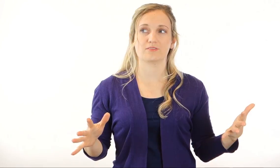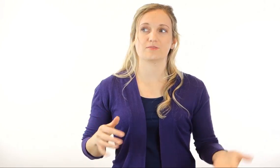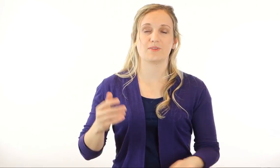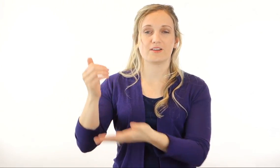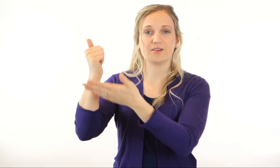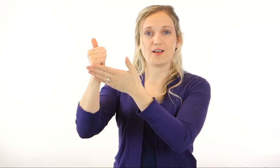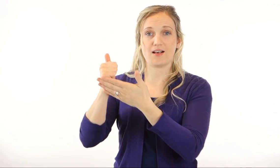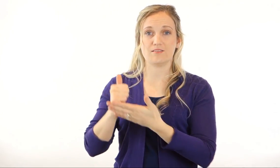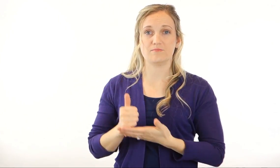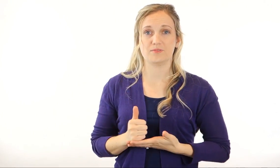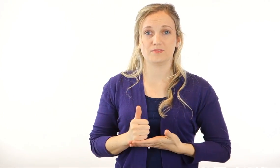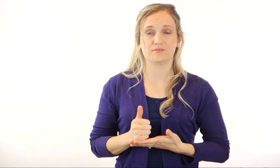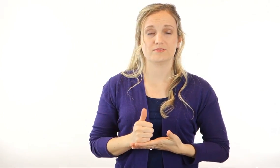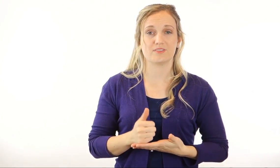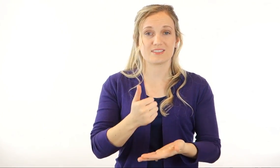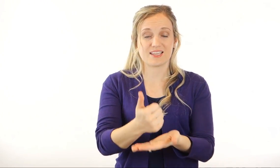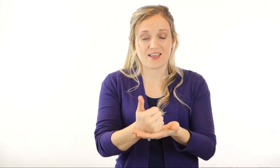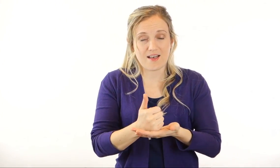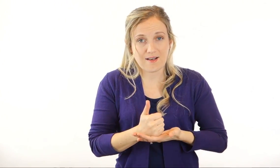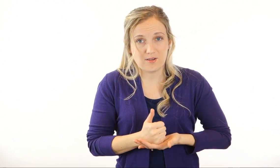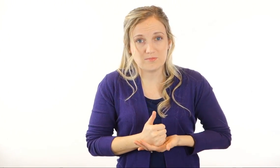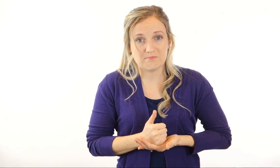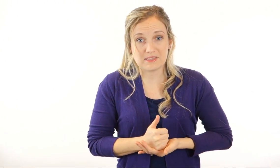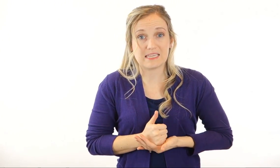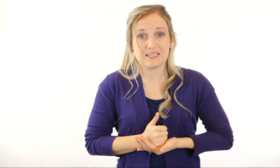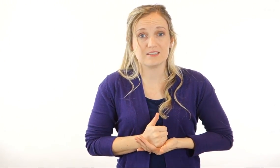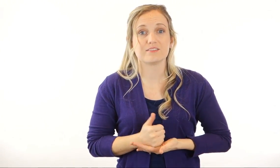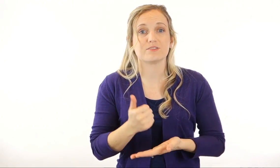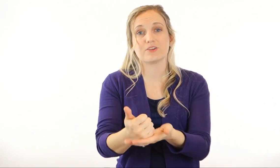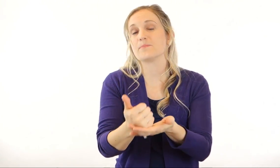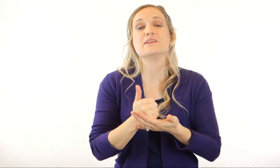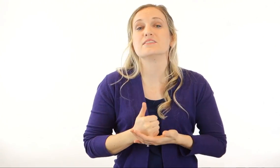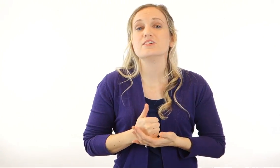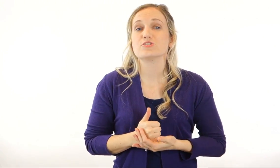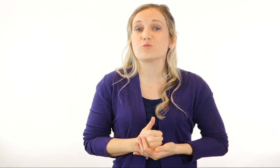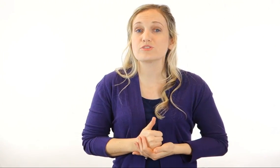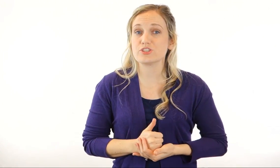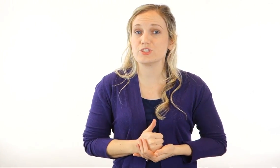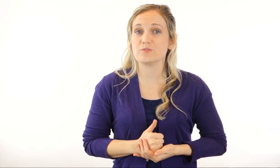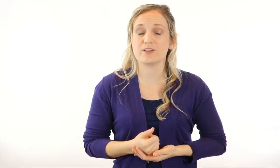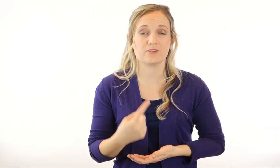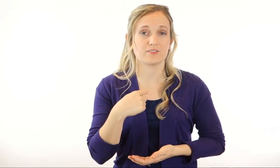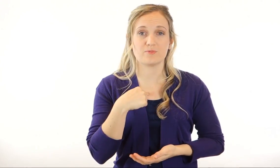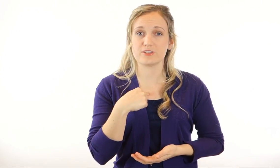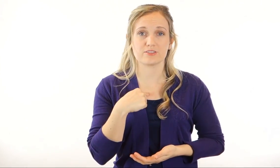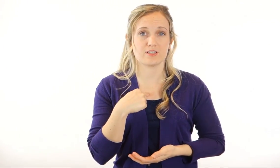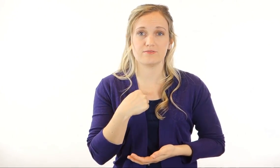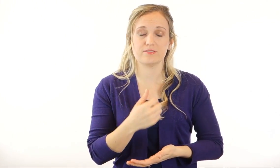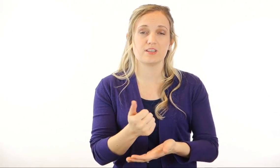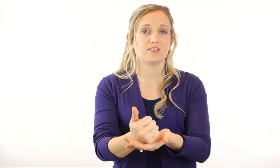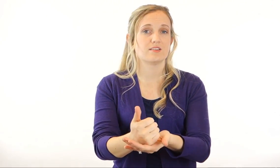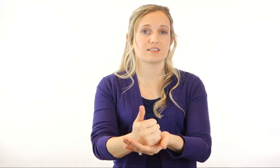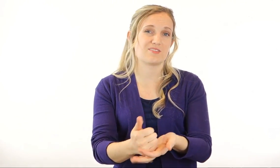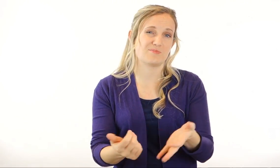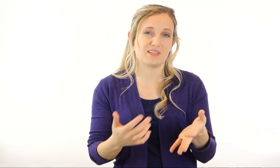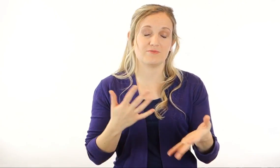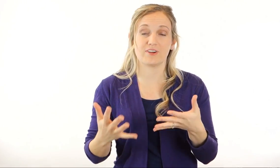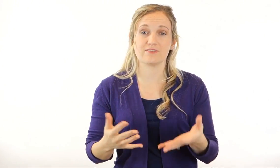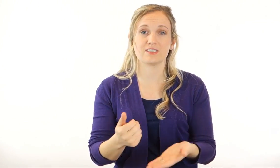words. We already know help. You can say help me. So you're coming towards you and you don't have to point to yourself because that would be very